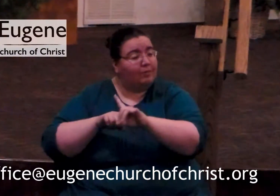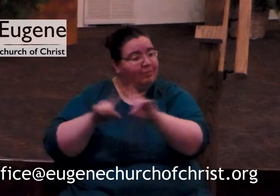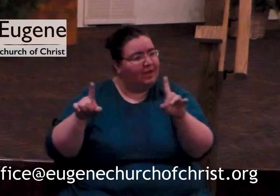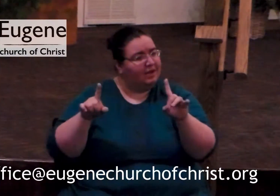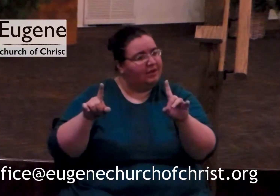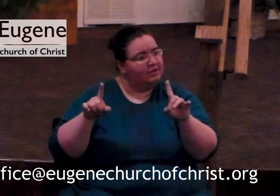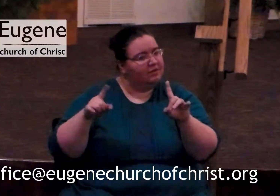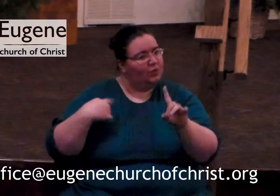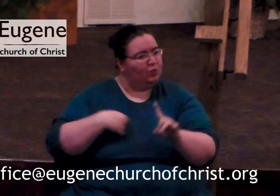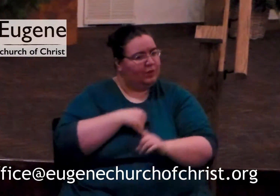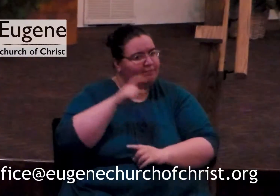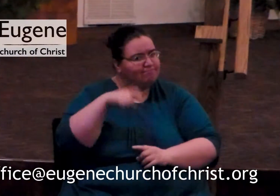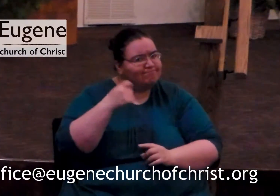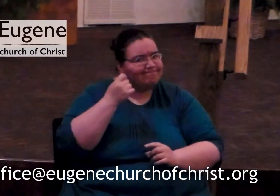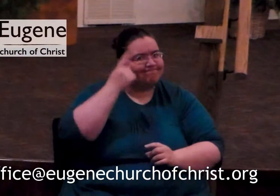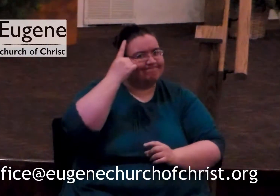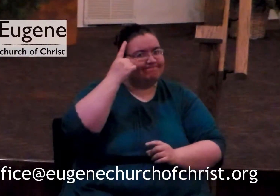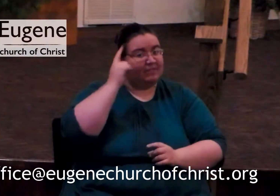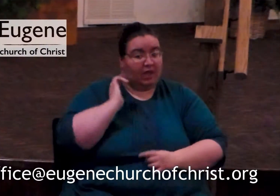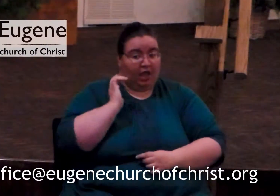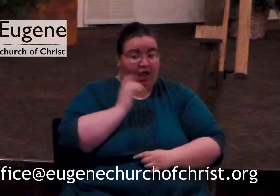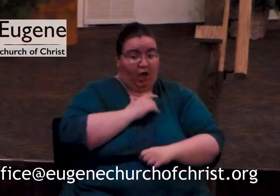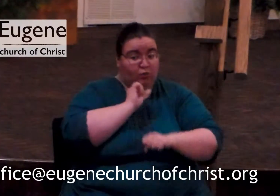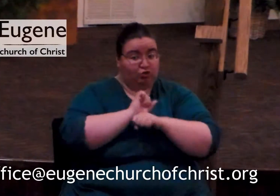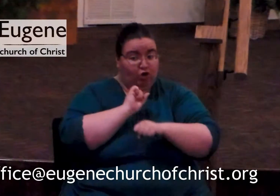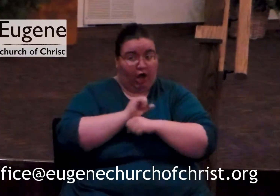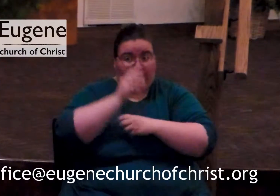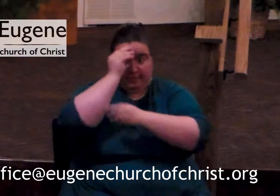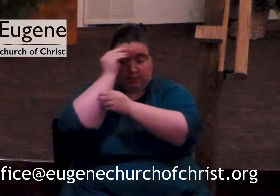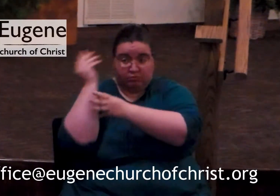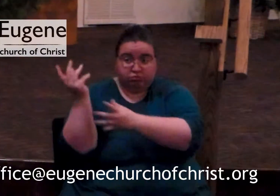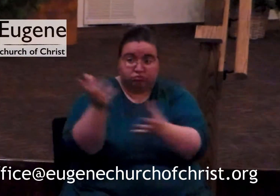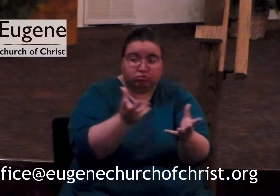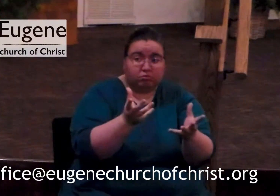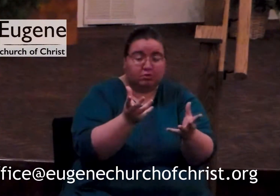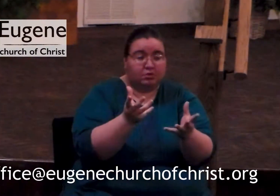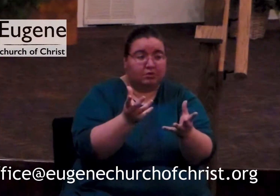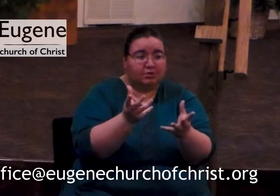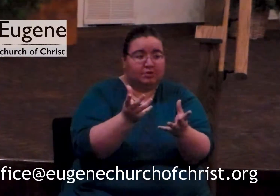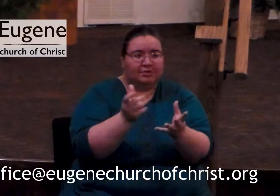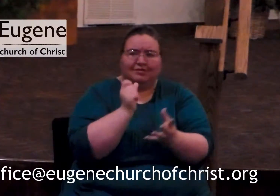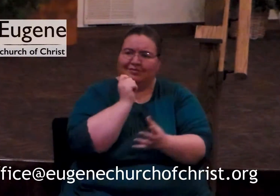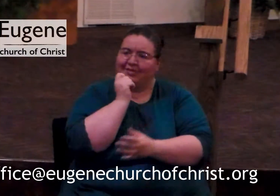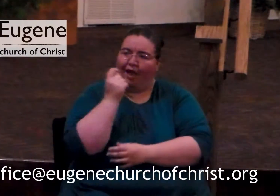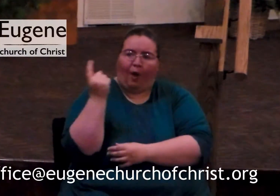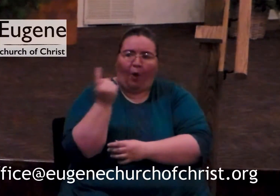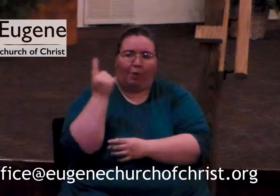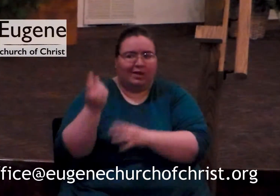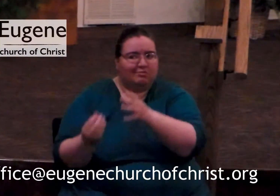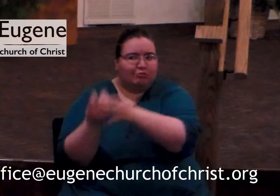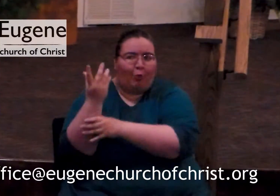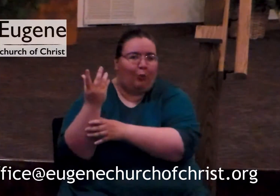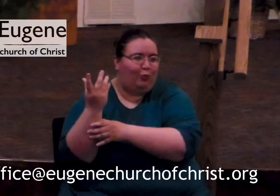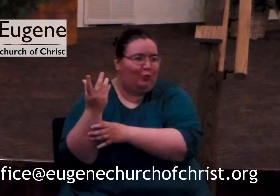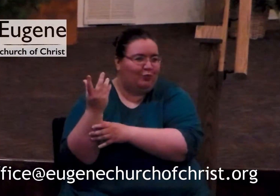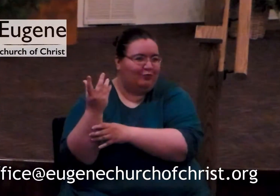lot of times when we begin to sow this seed, it does not have the result that we would hope it would have. And yet our job is still to sow the